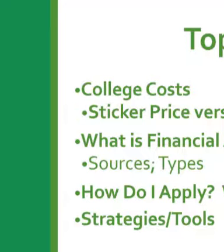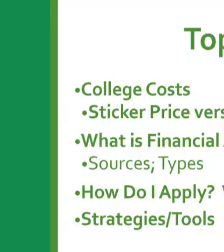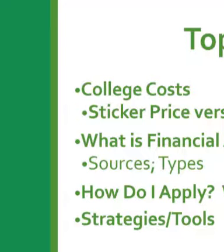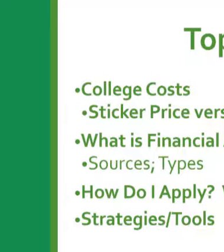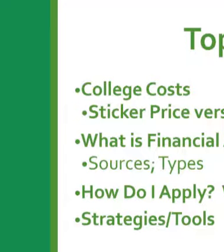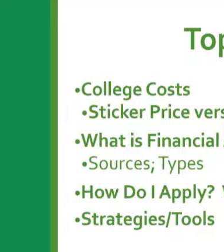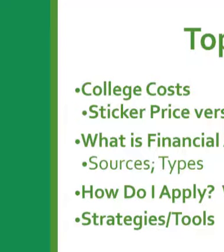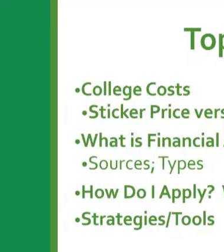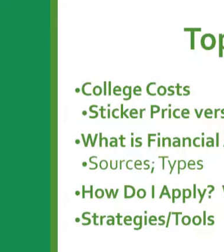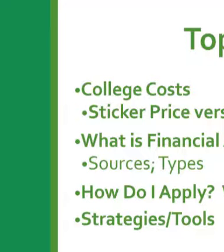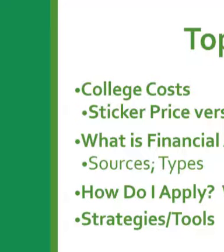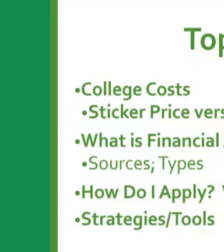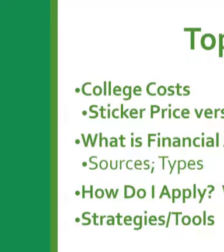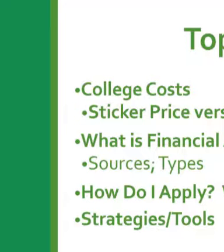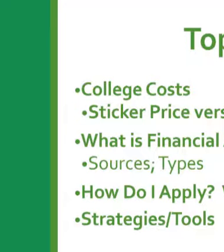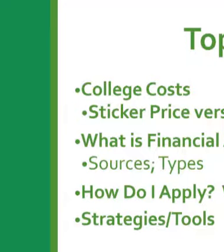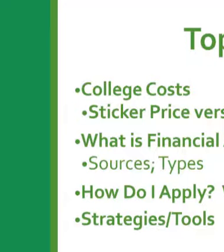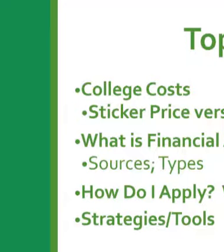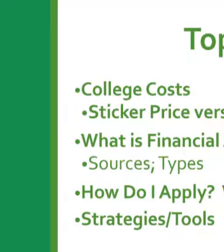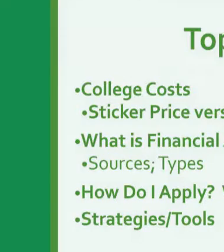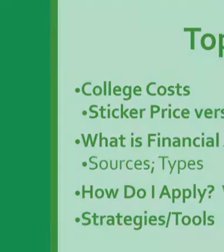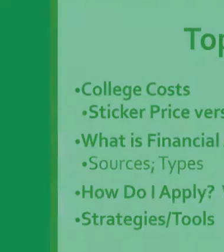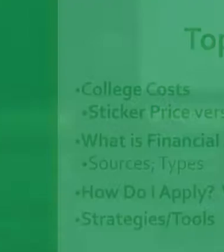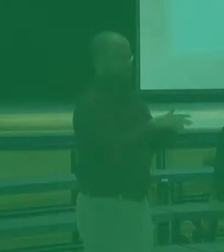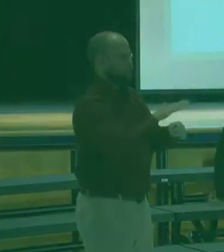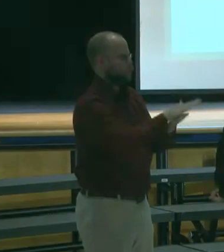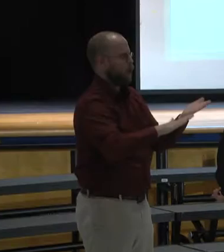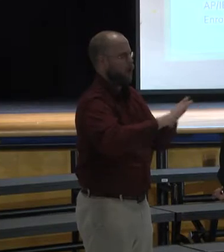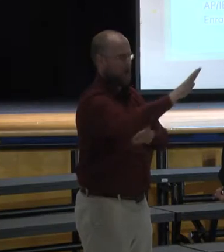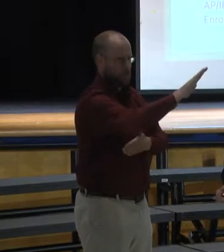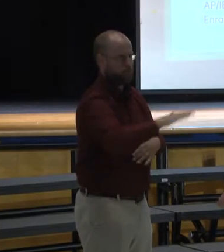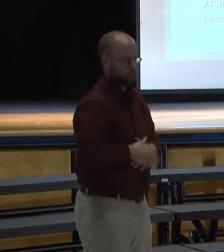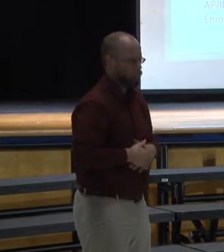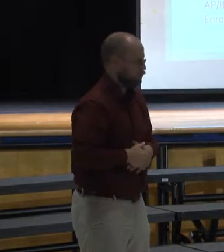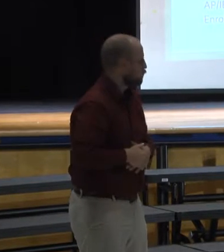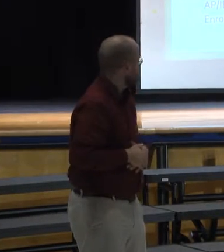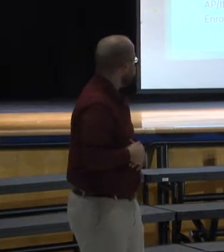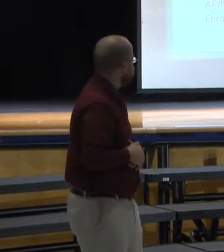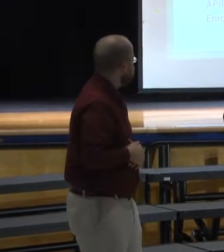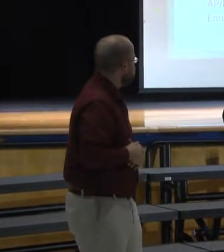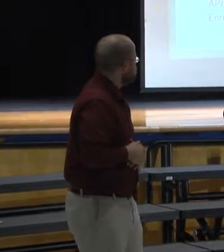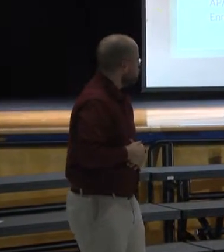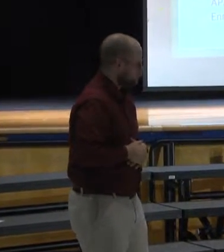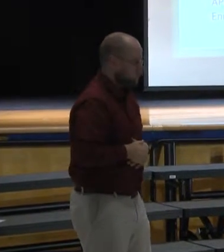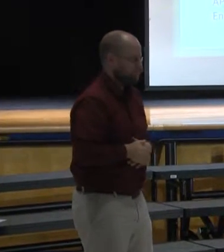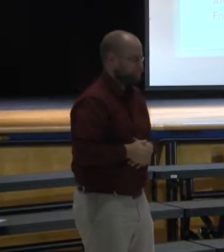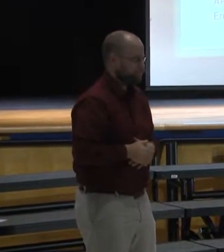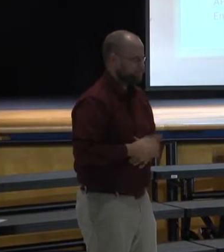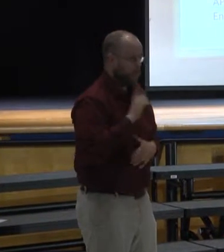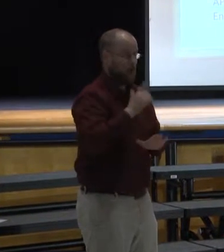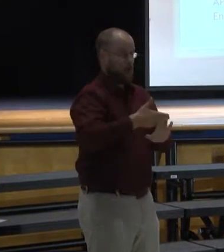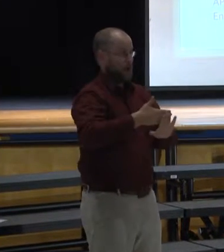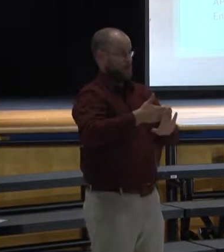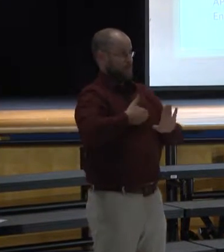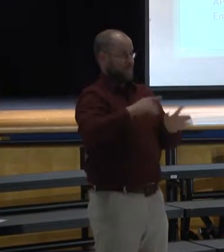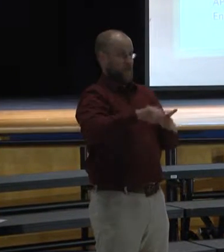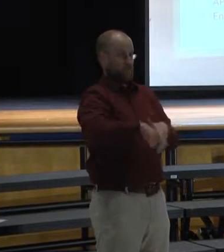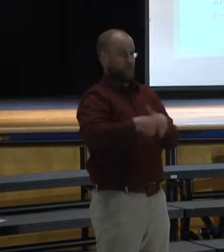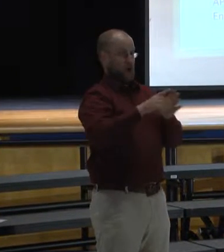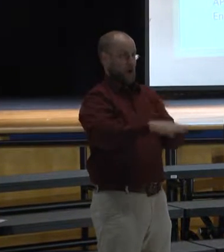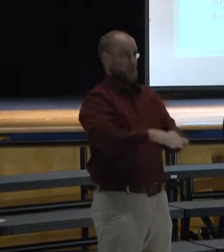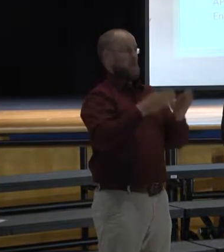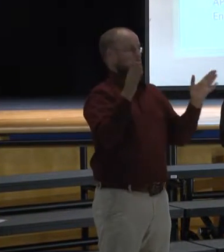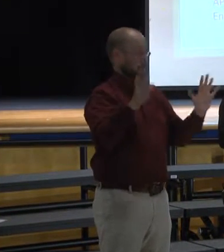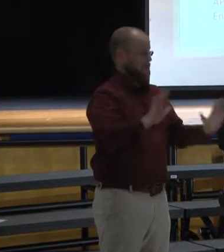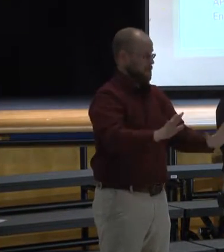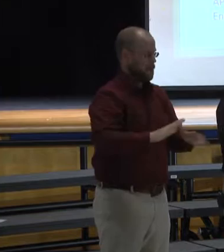tools are out there available for you to help you make these decisions? Okay, so before I start, I'd like to kind of make sure